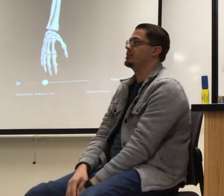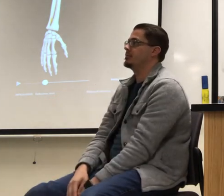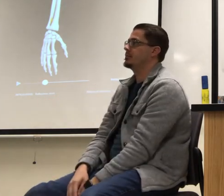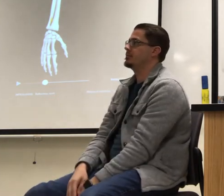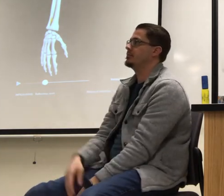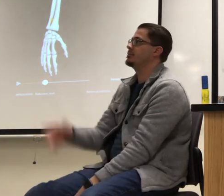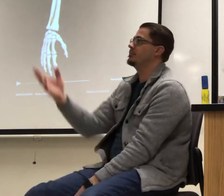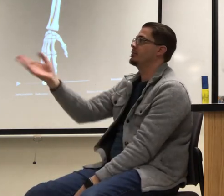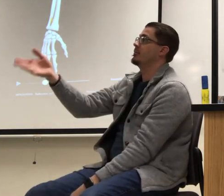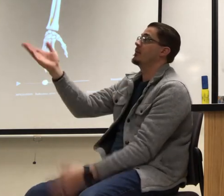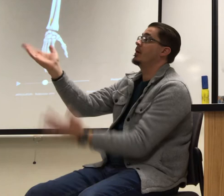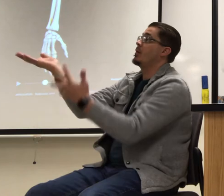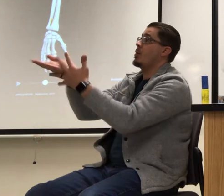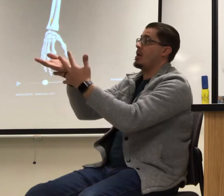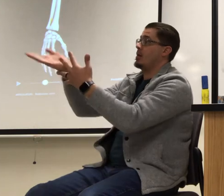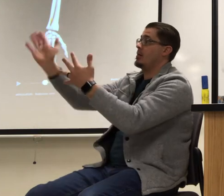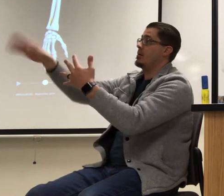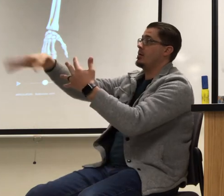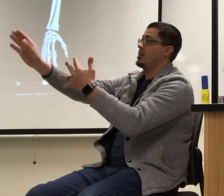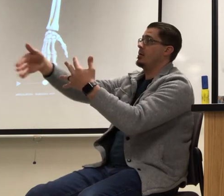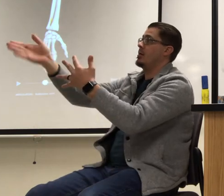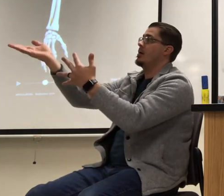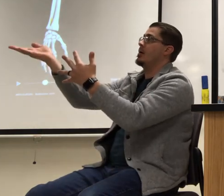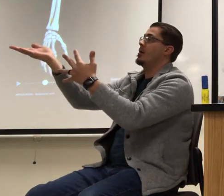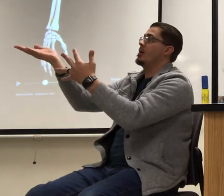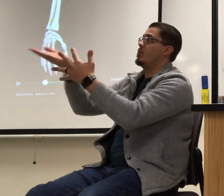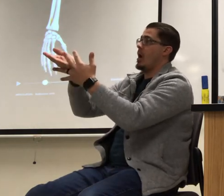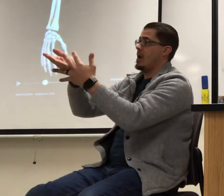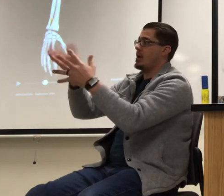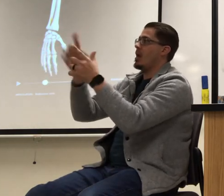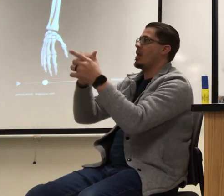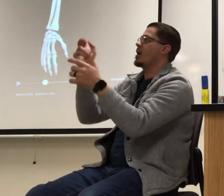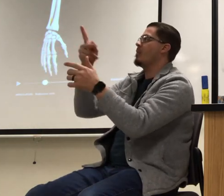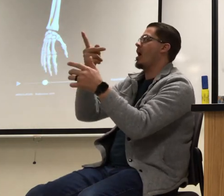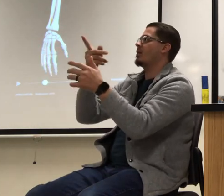right? I'll finish the muscles on Monday. Okay, so